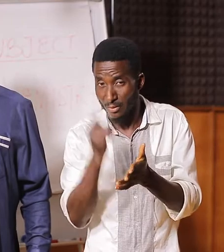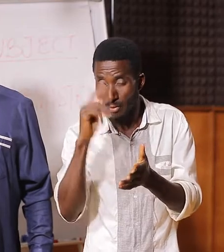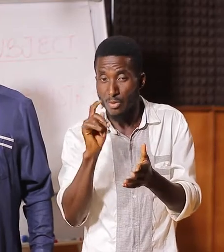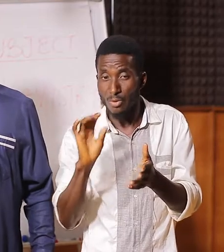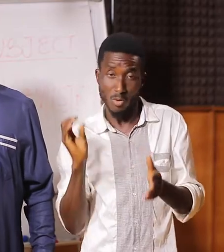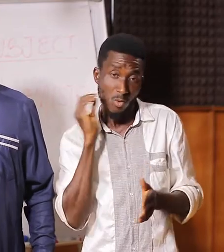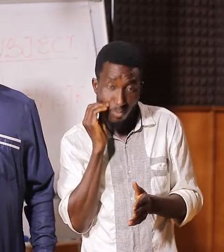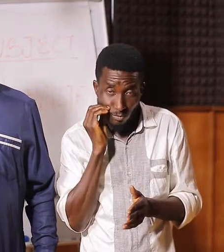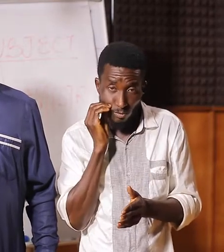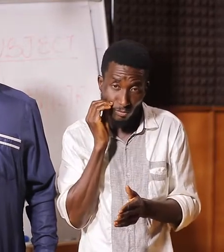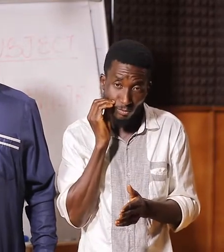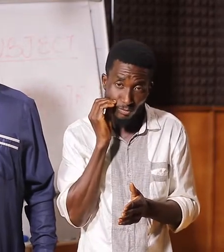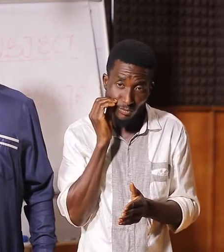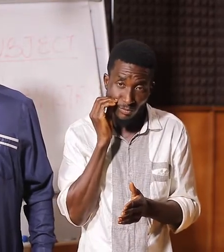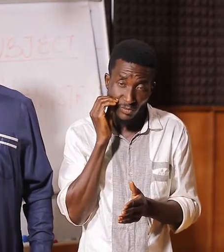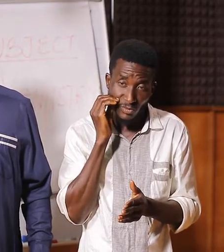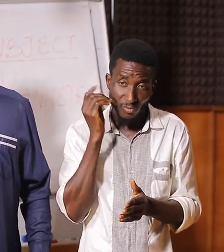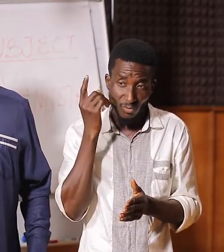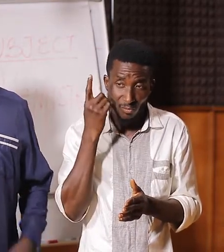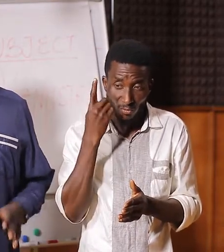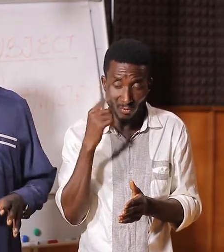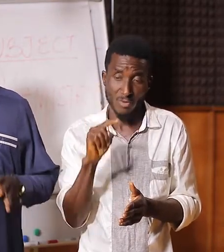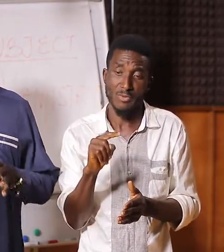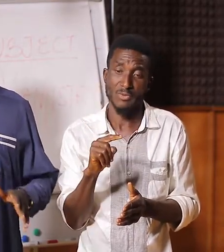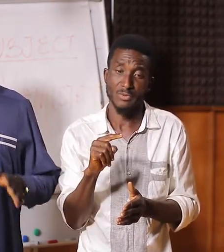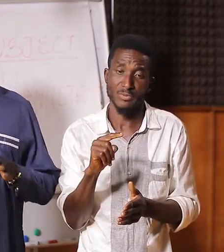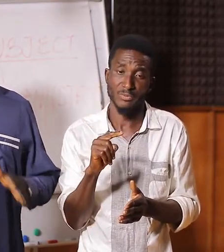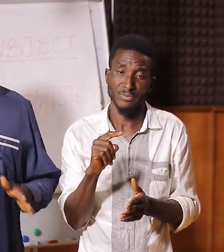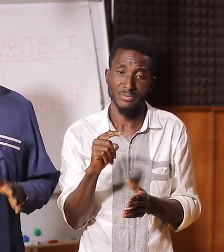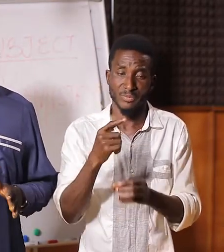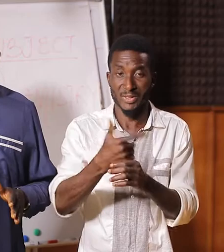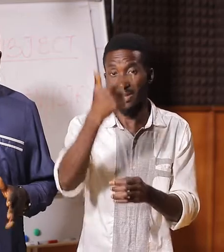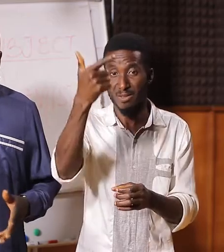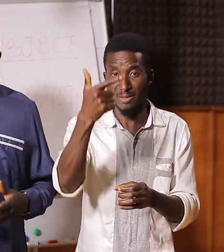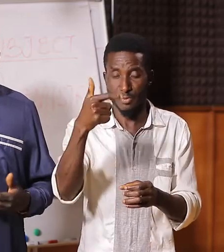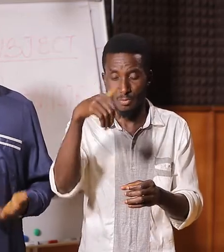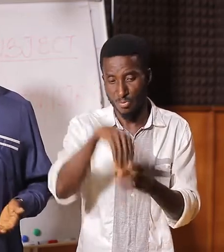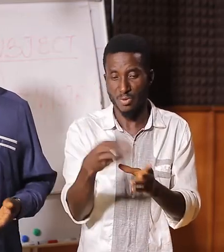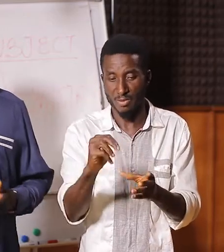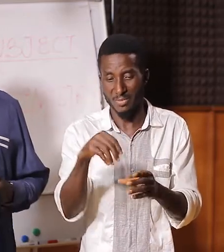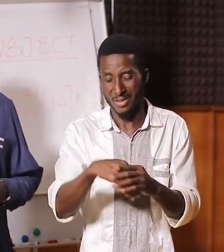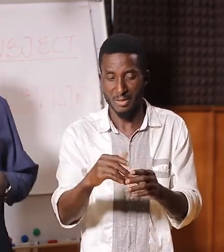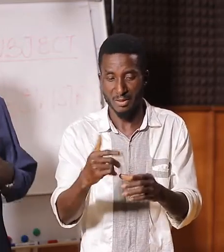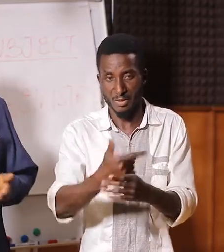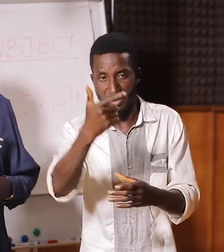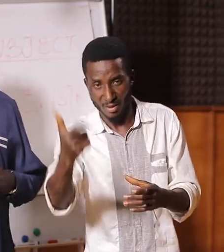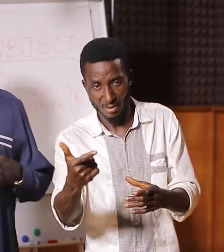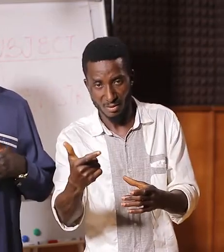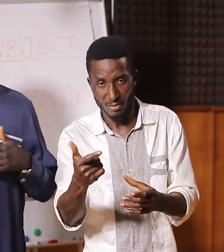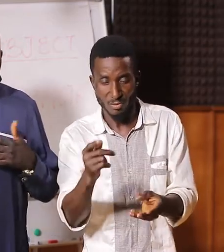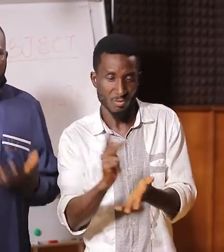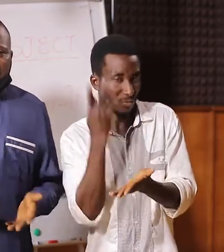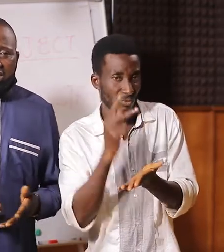industrial uses. We use that one we put them inside our gas cylinders so that we use them as a source